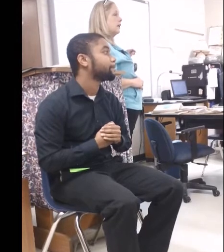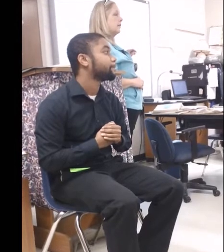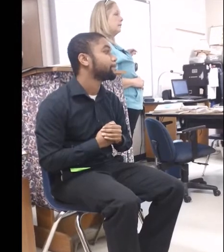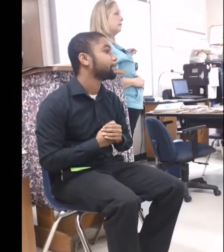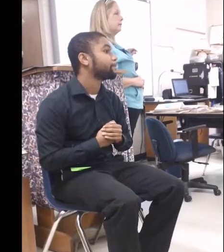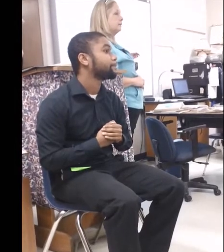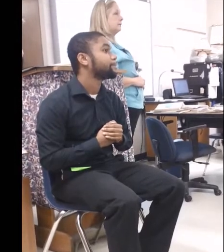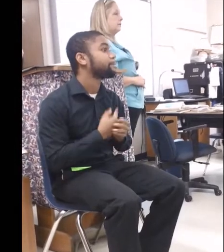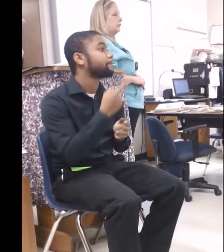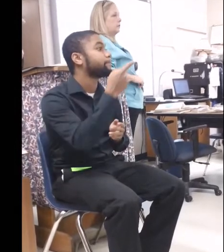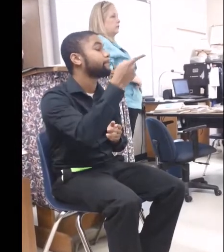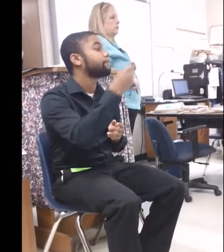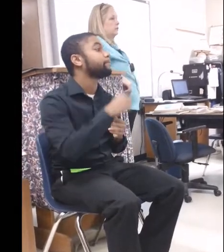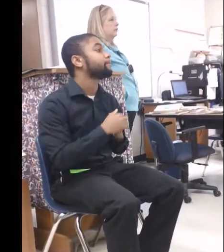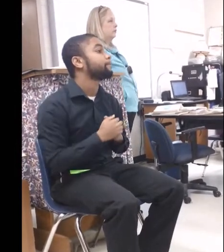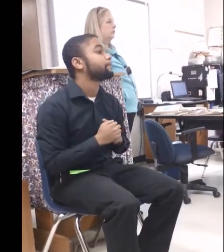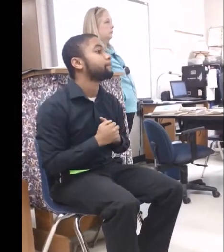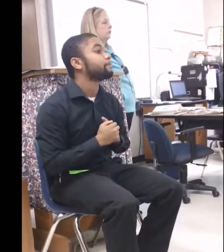Sterling?